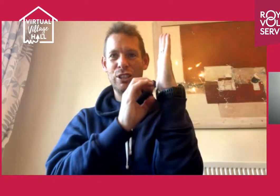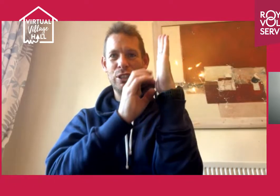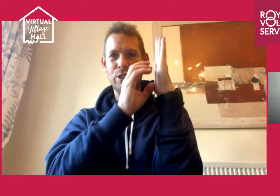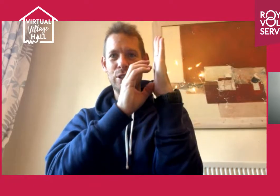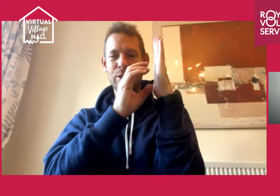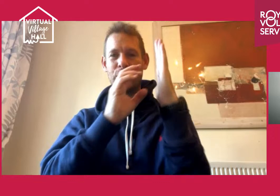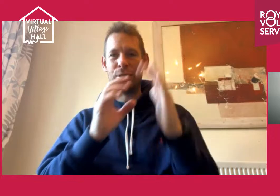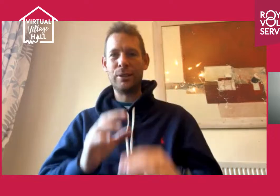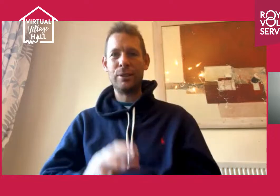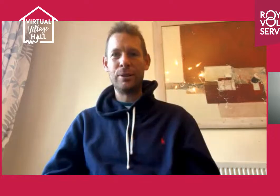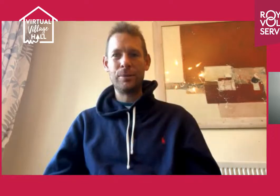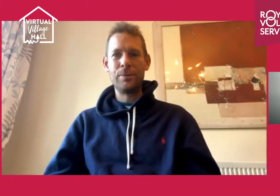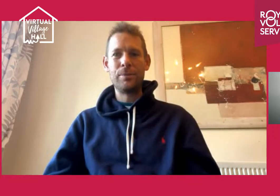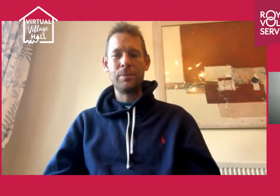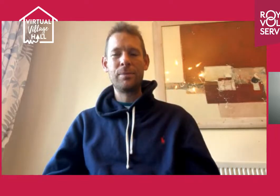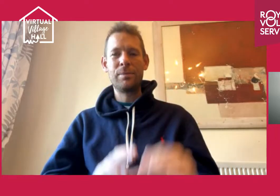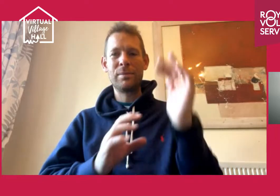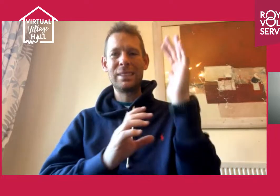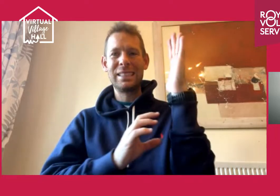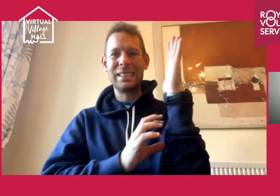is how we sign spider.